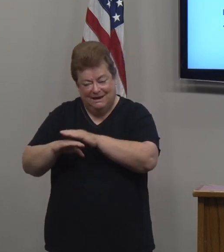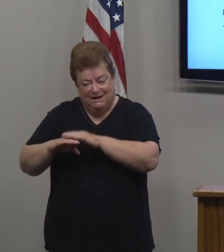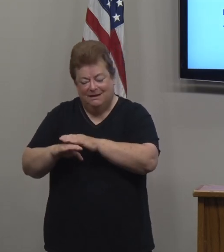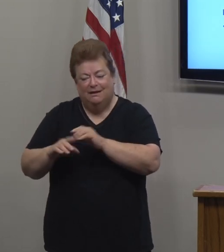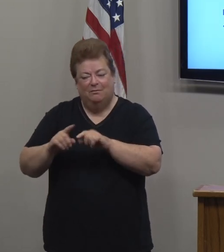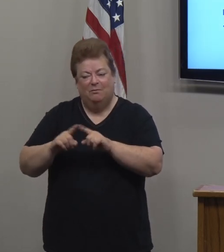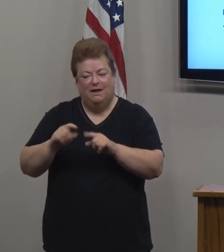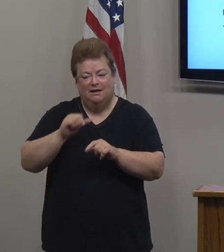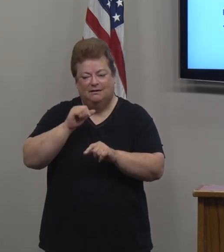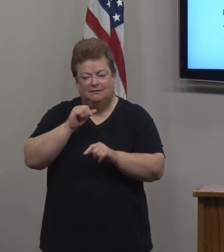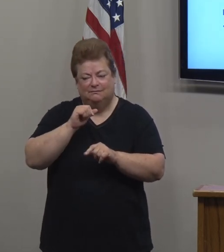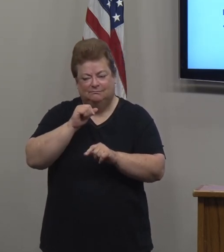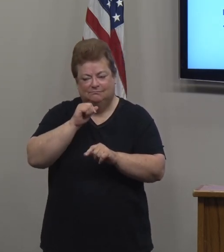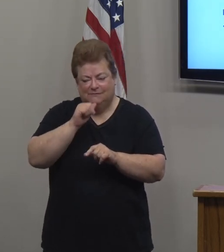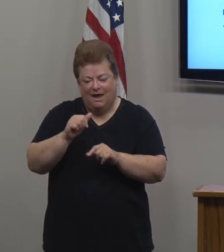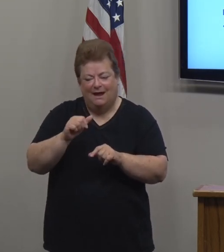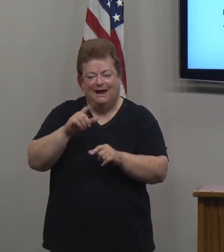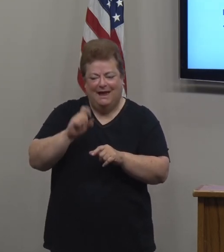efforts.